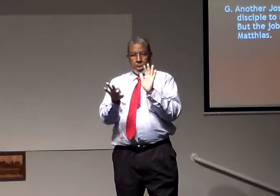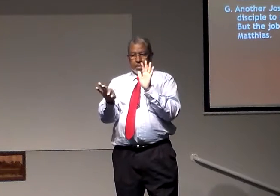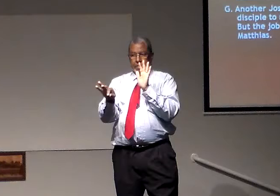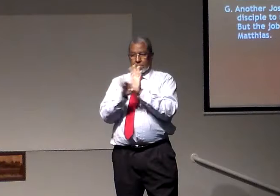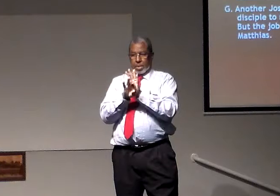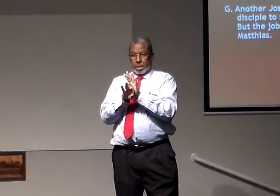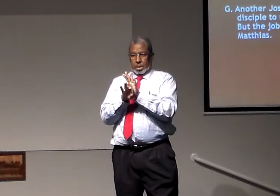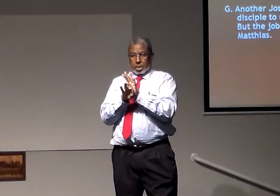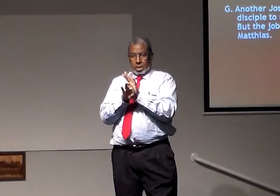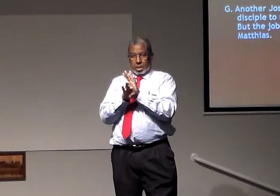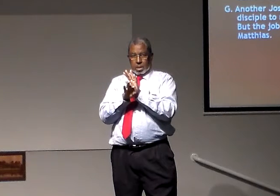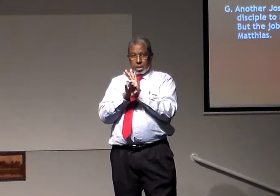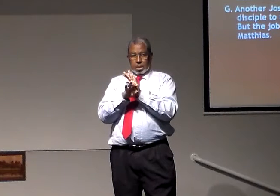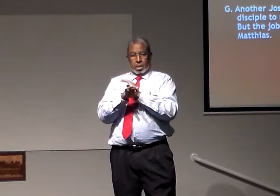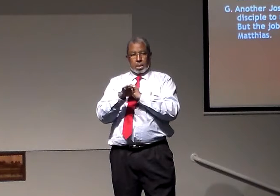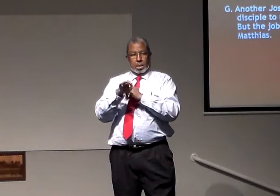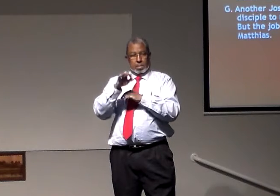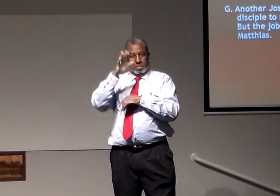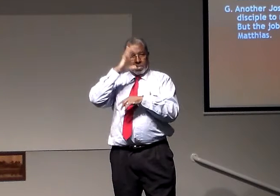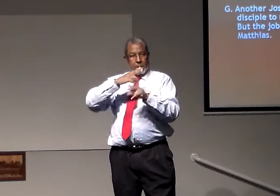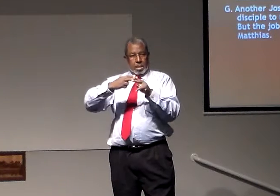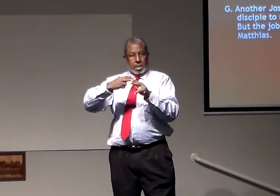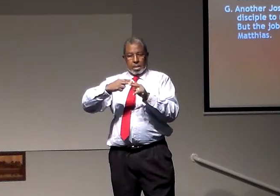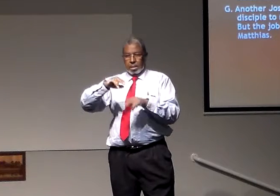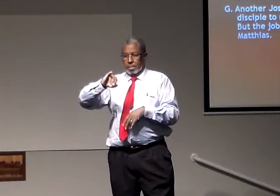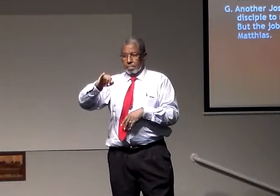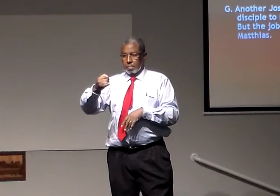who was to replace the evil,